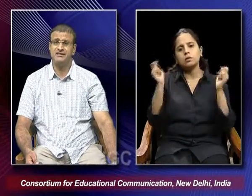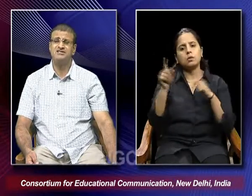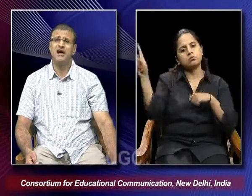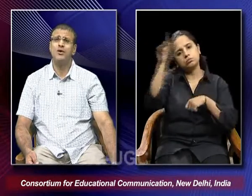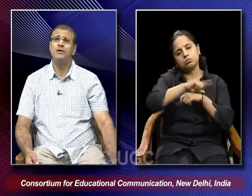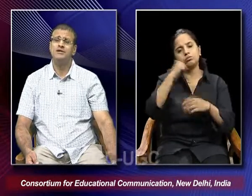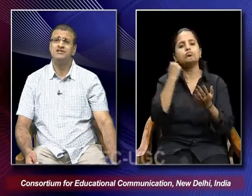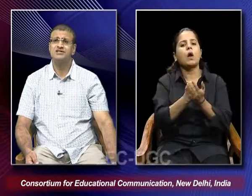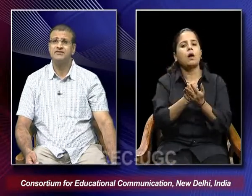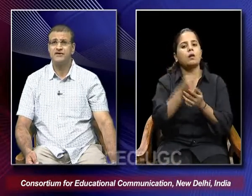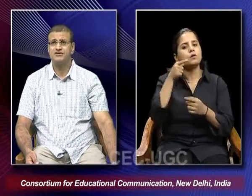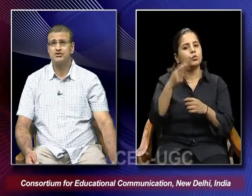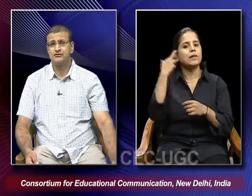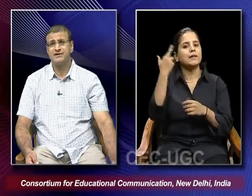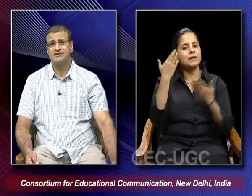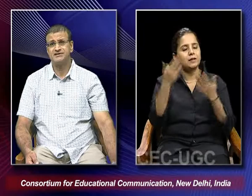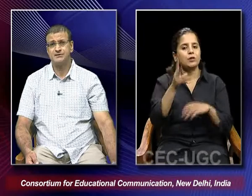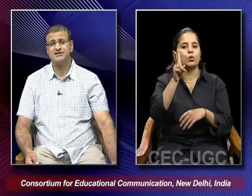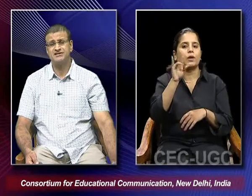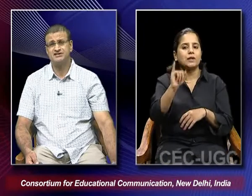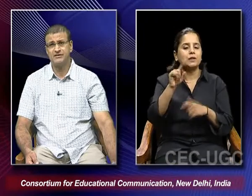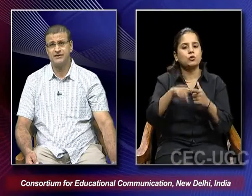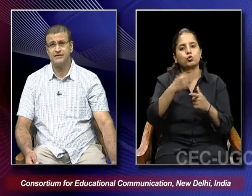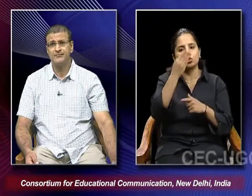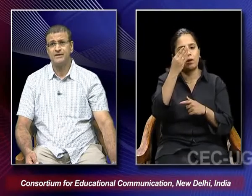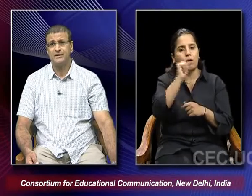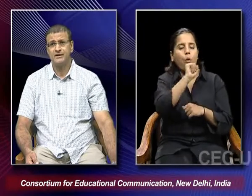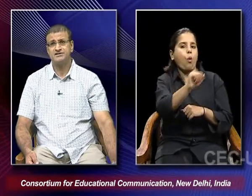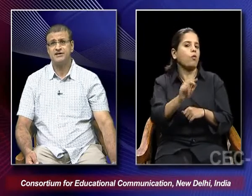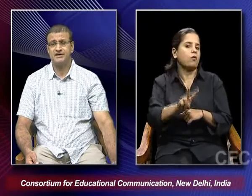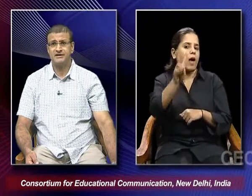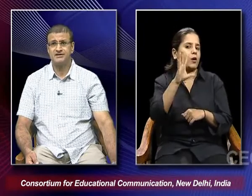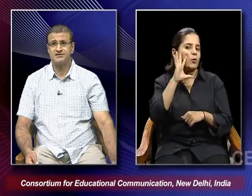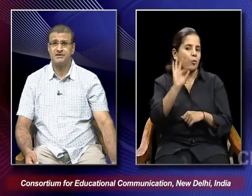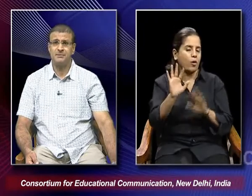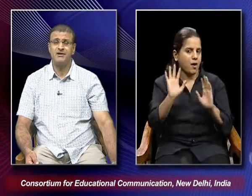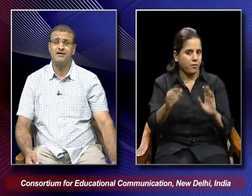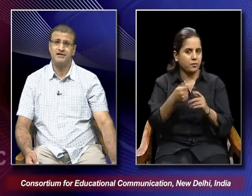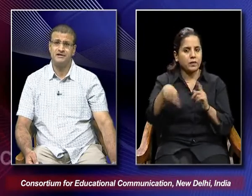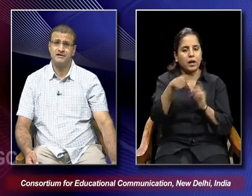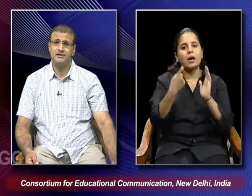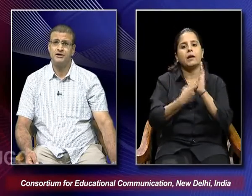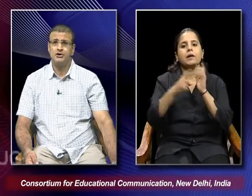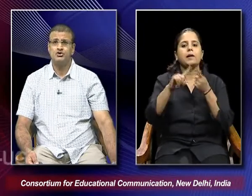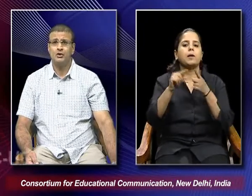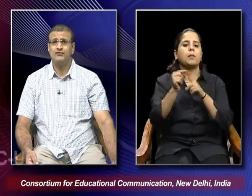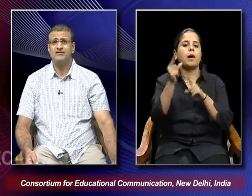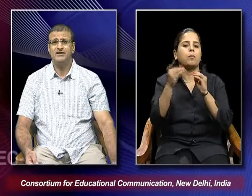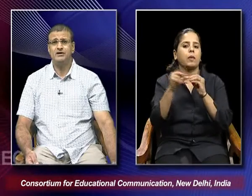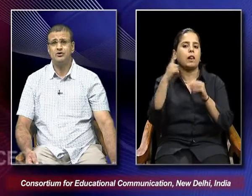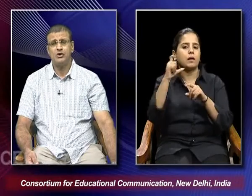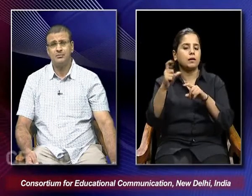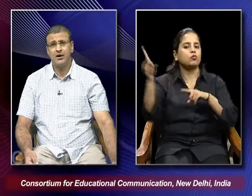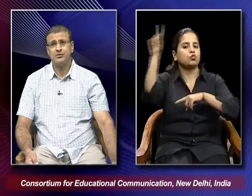And that is how the significance of 26 January is there as Republic Day in India. So when